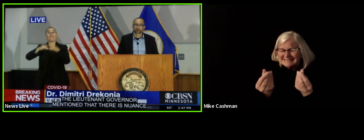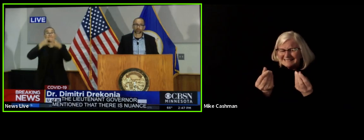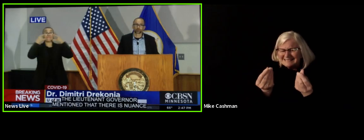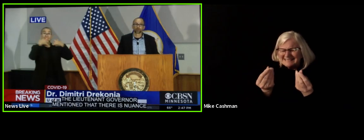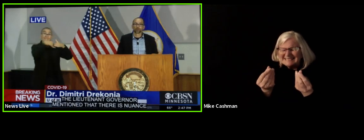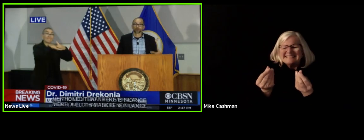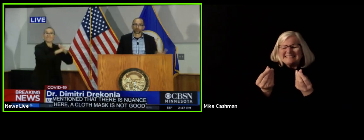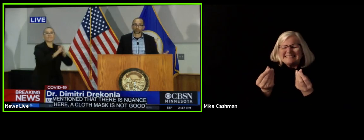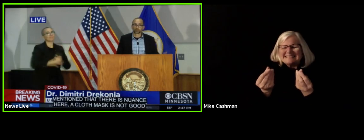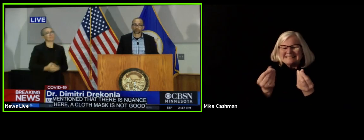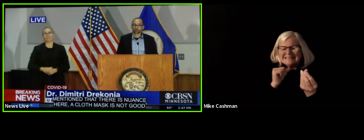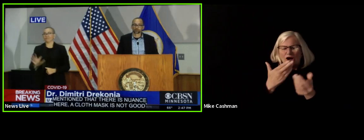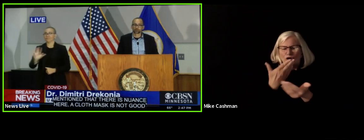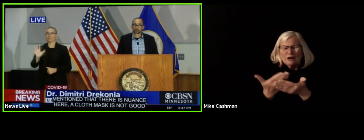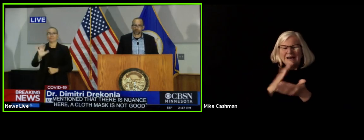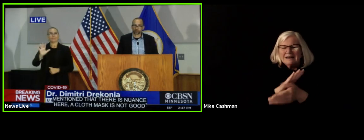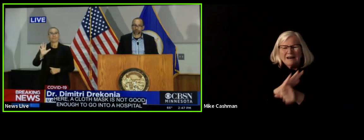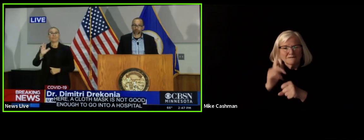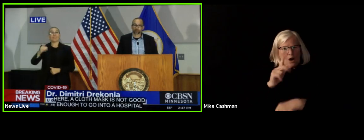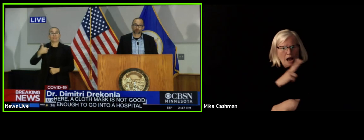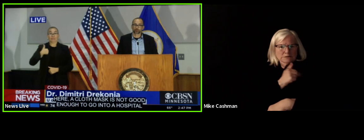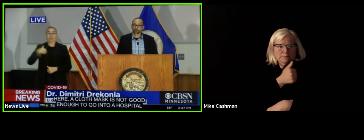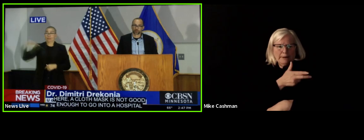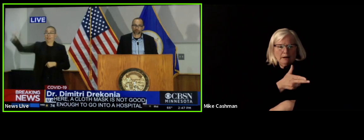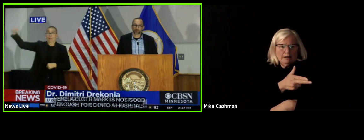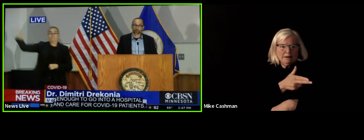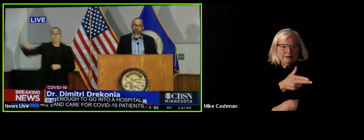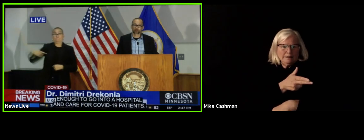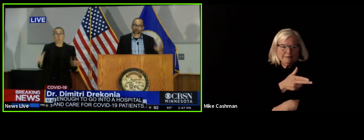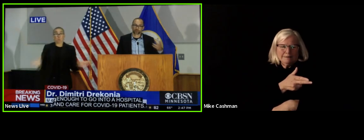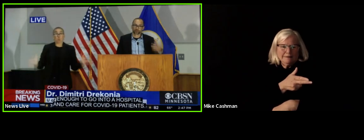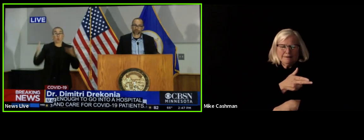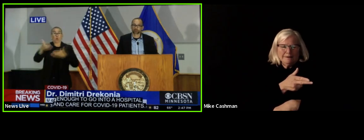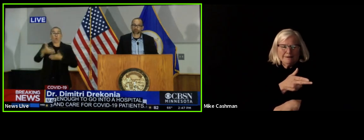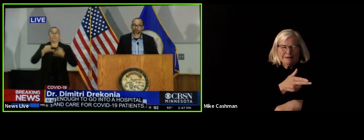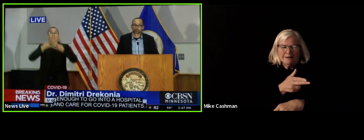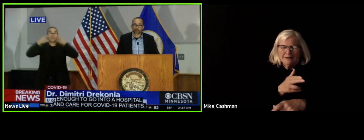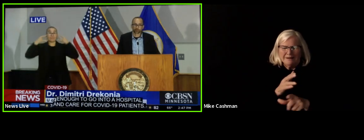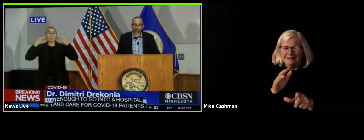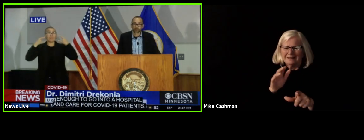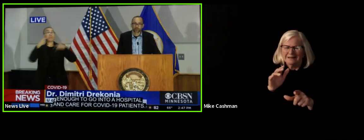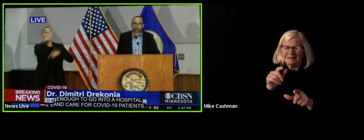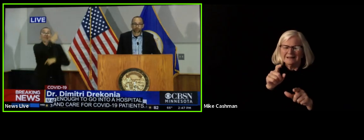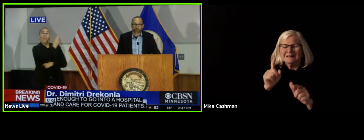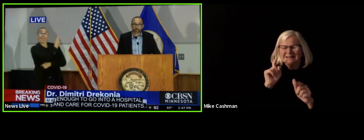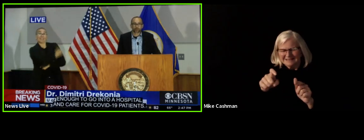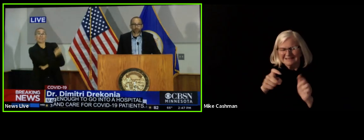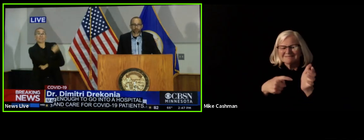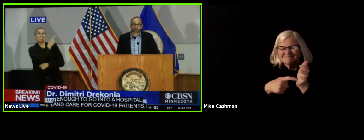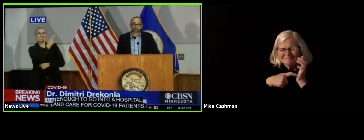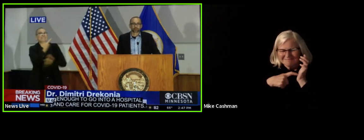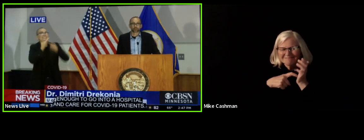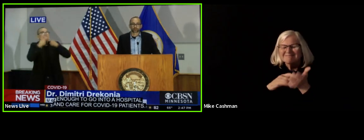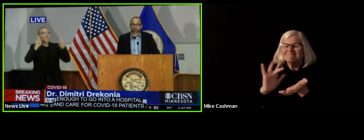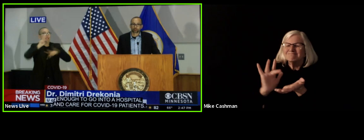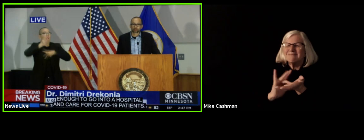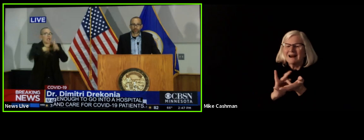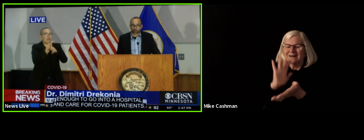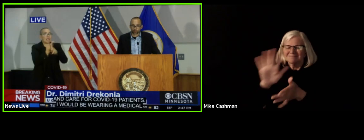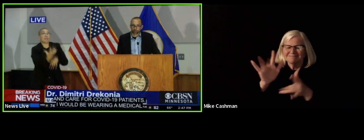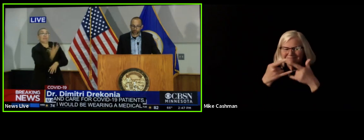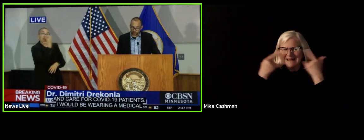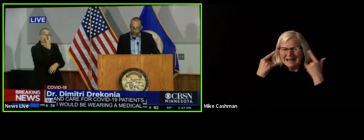I wore coming into this room in the hospital. I would be wearing a medical grade mask with a face shield on top of it. But there are lots of things that are good